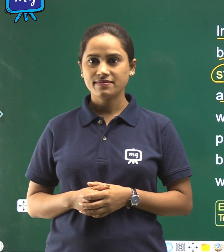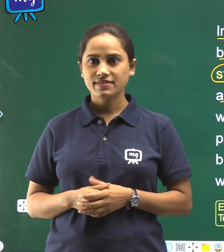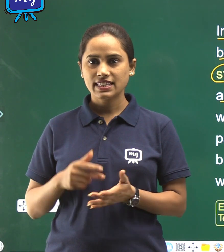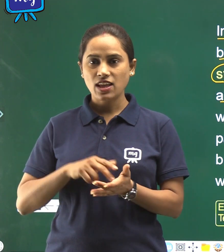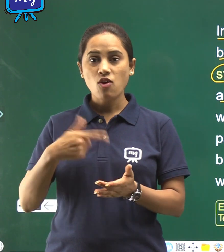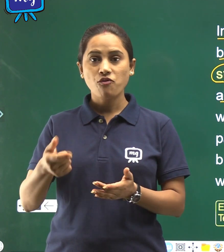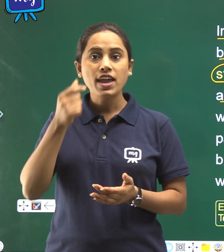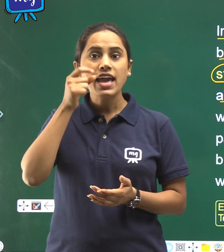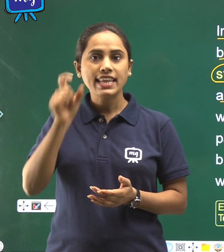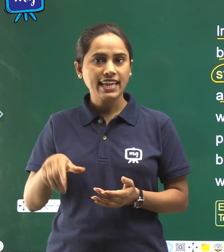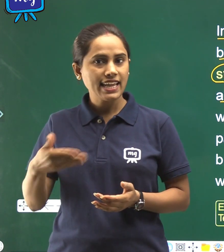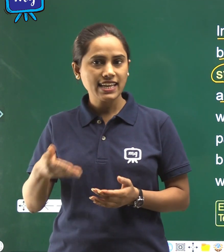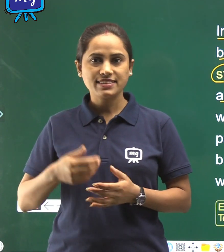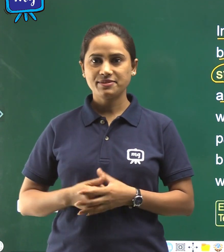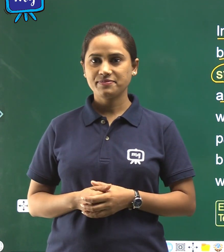where he is